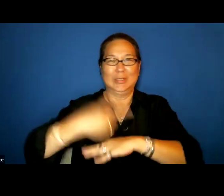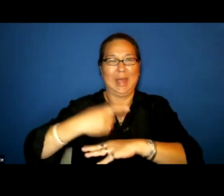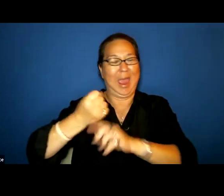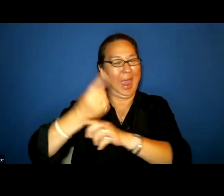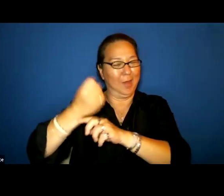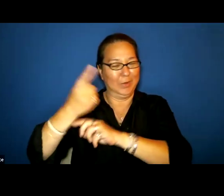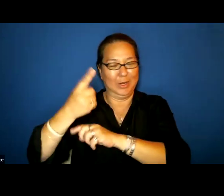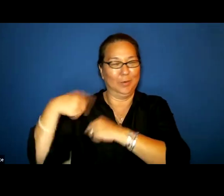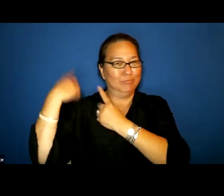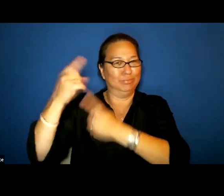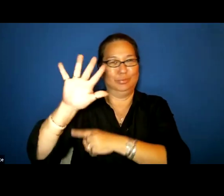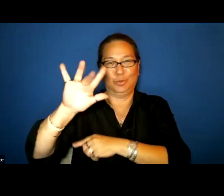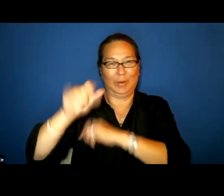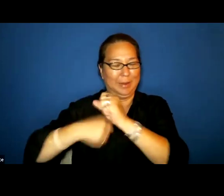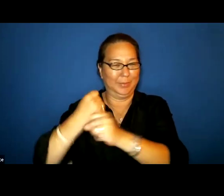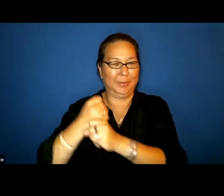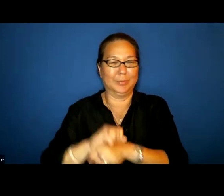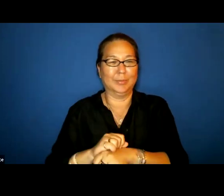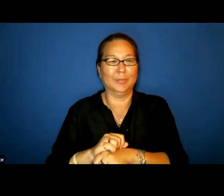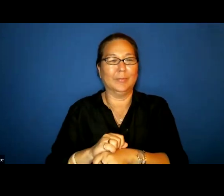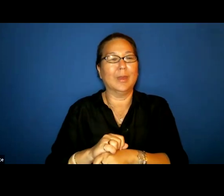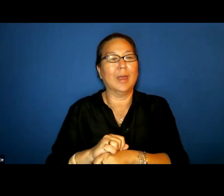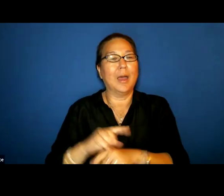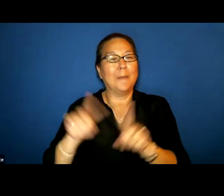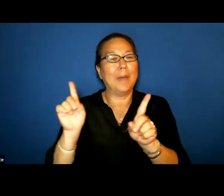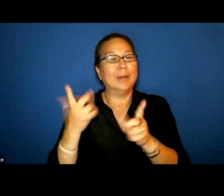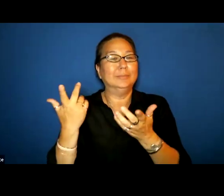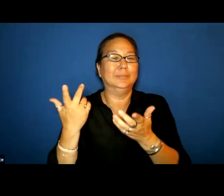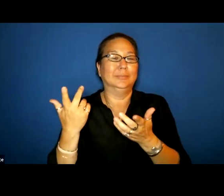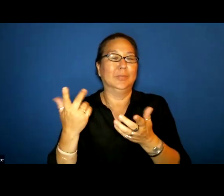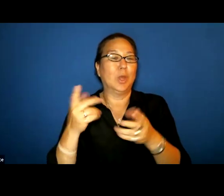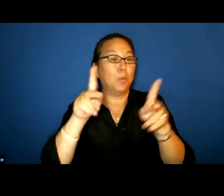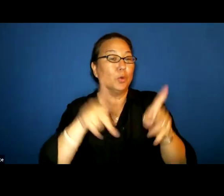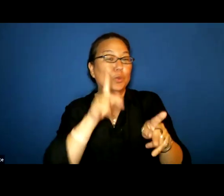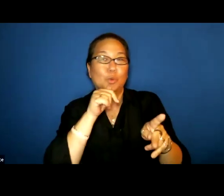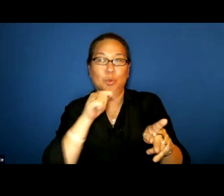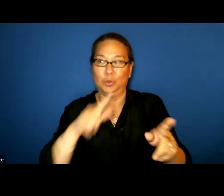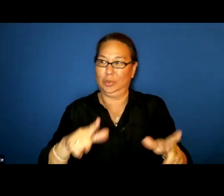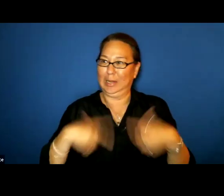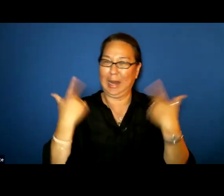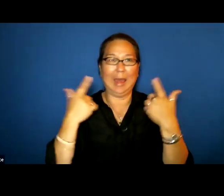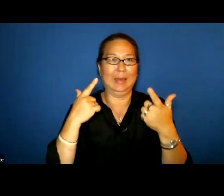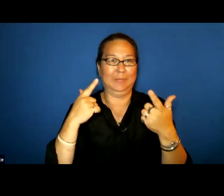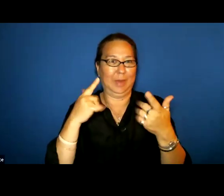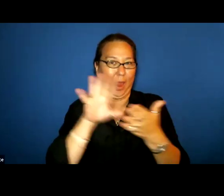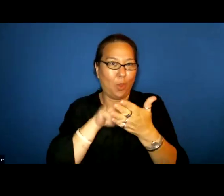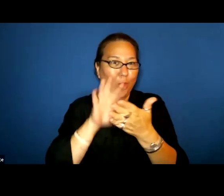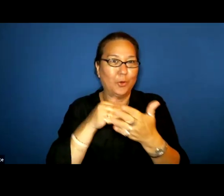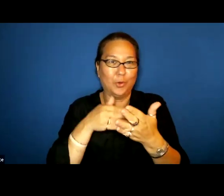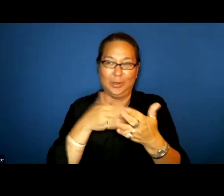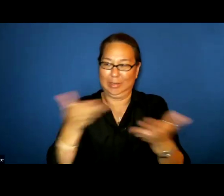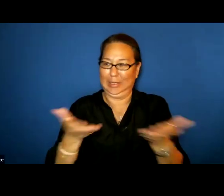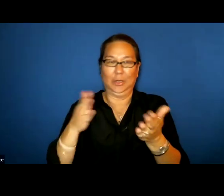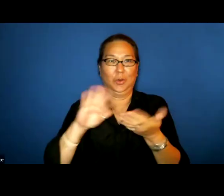whose life has grown up in the city, educated in the city, and critically